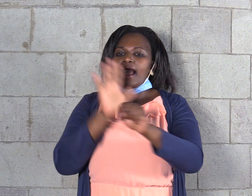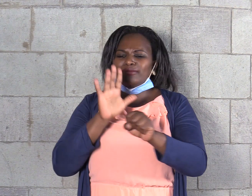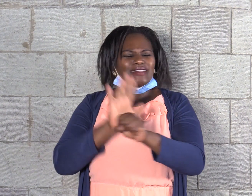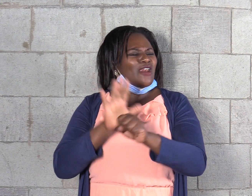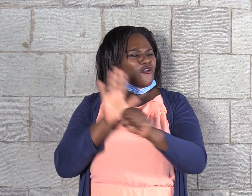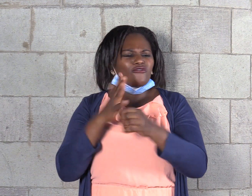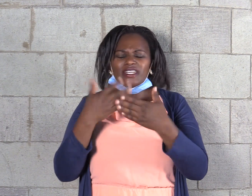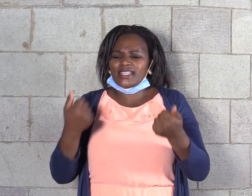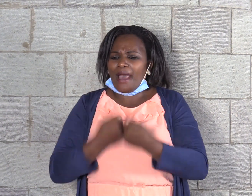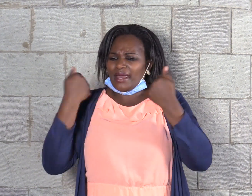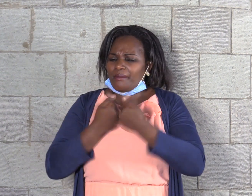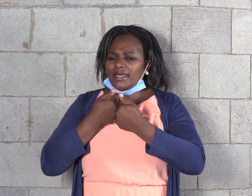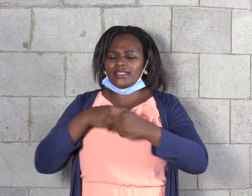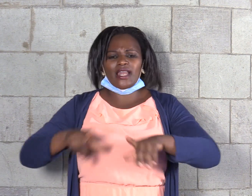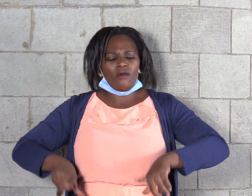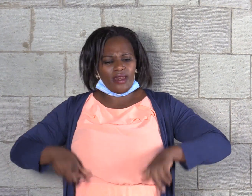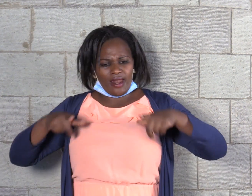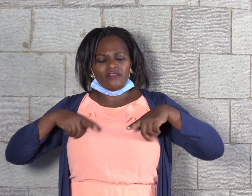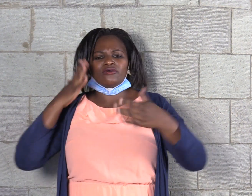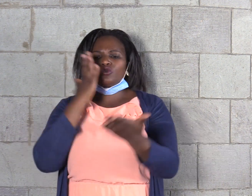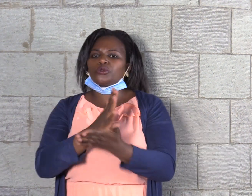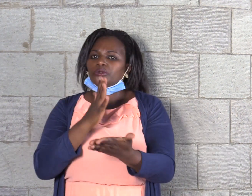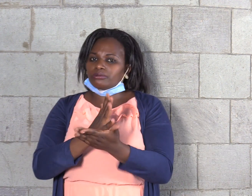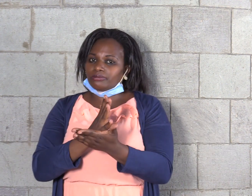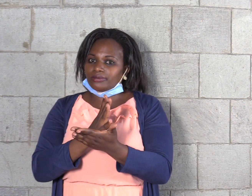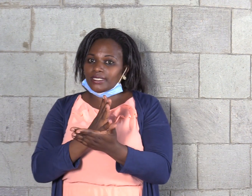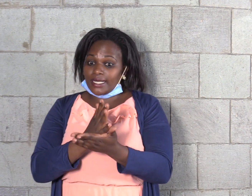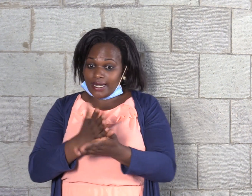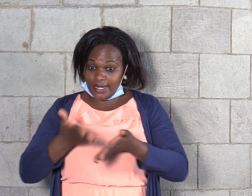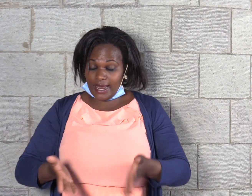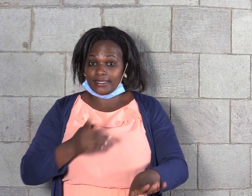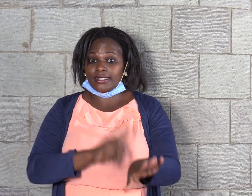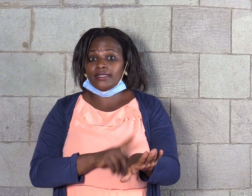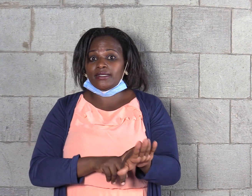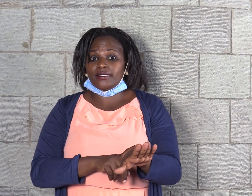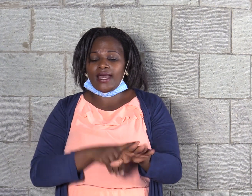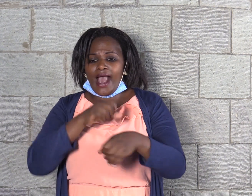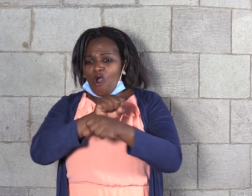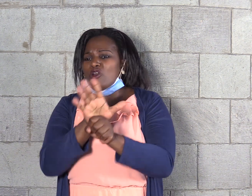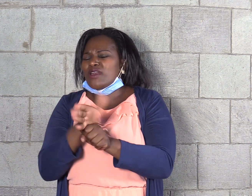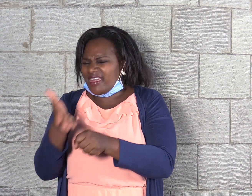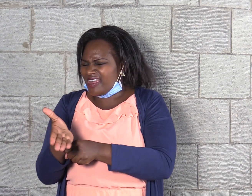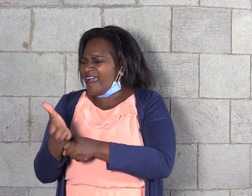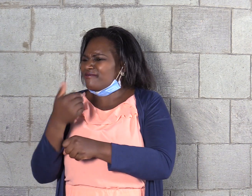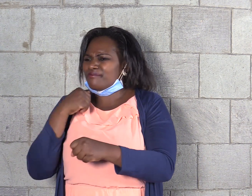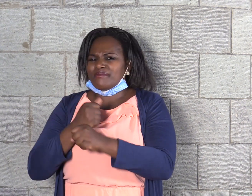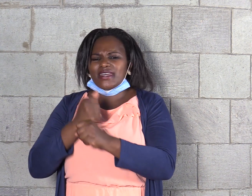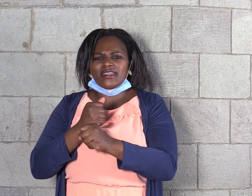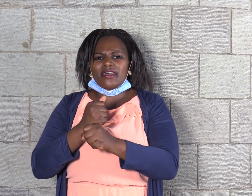lives. There's a lot of, especially now with the coronavirus, most of us are not going